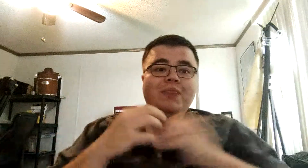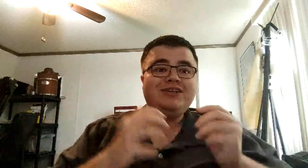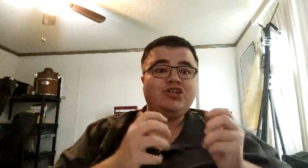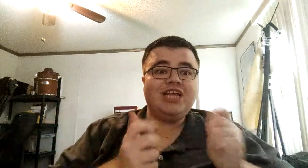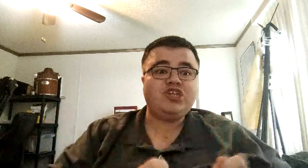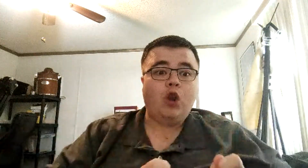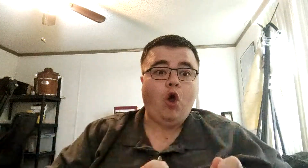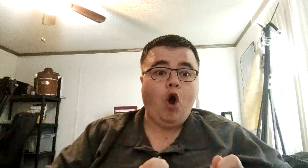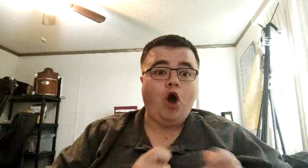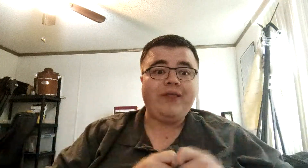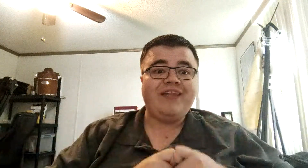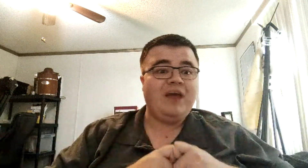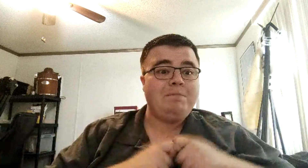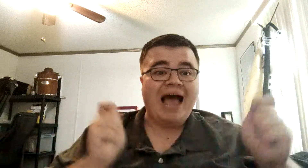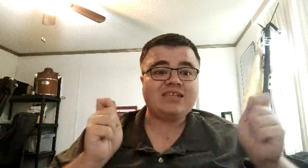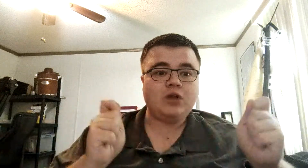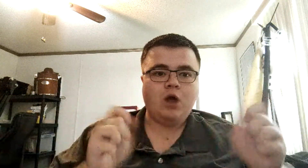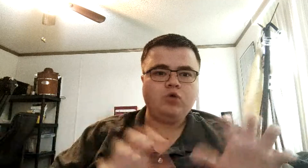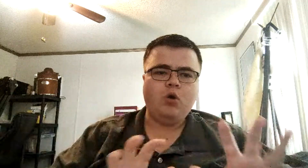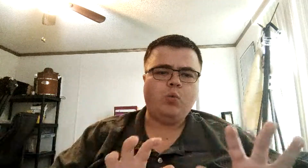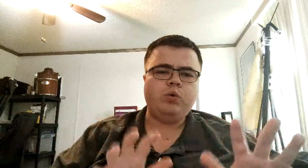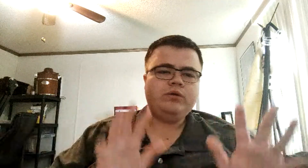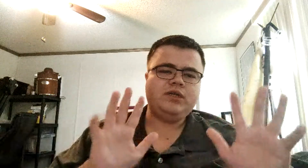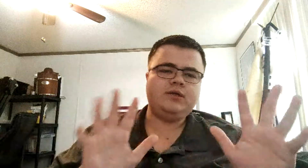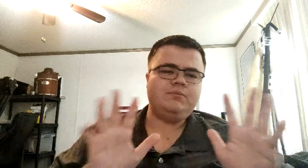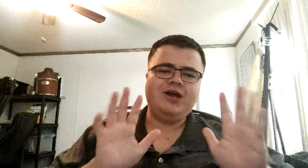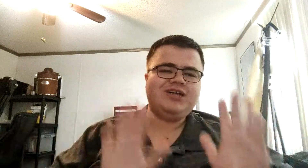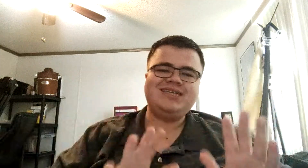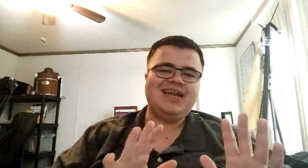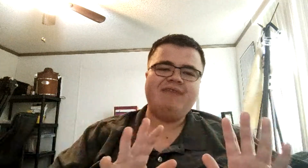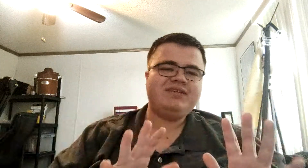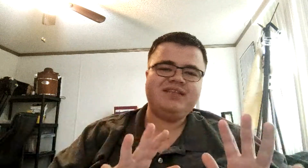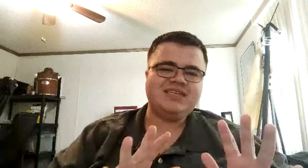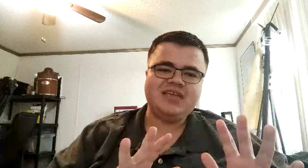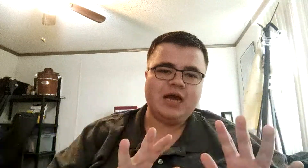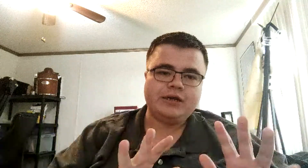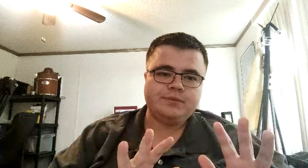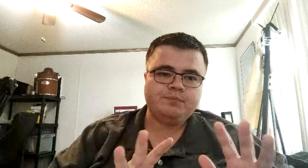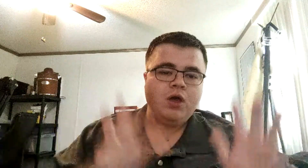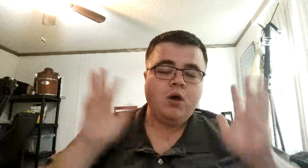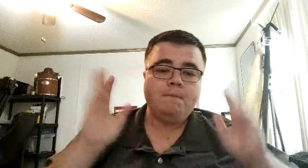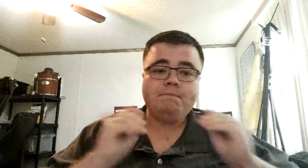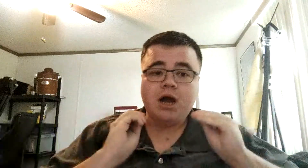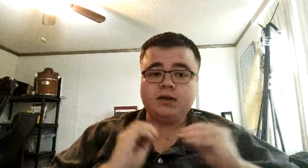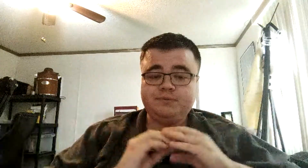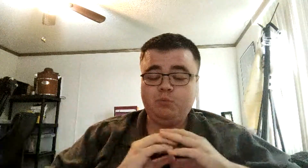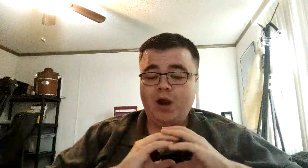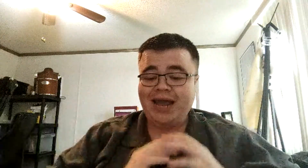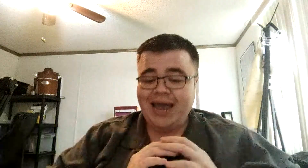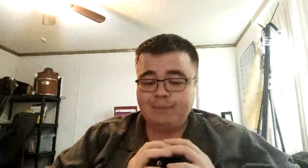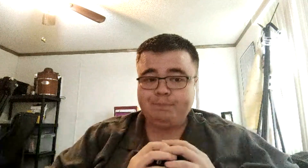that changed the law that passed it out. No, that America didn't have did this yet. But what